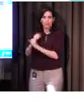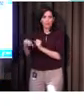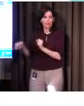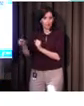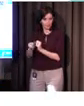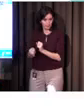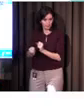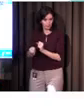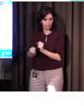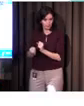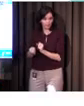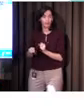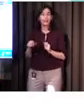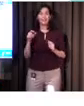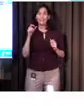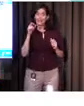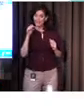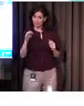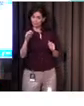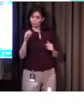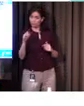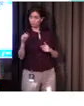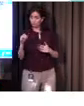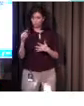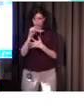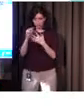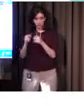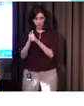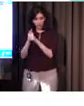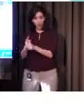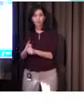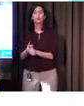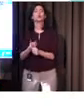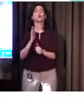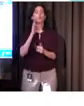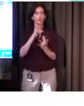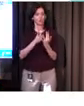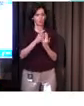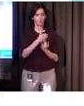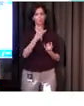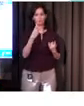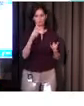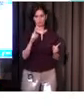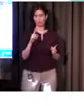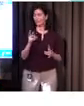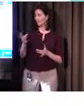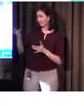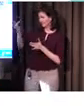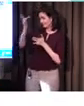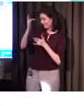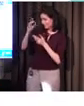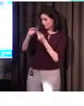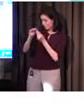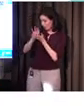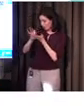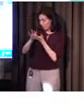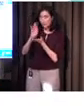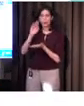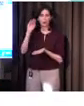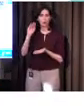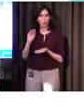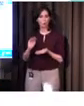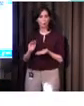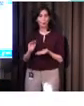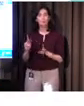going to be able to get through this just fine, and we can continue to keep our counts relatively low, and we can